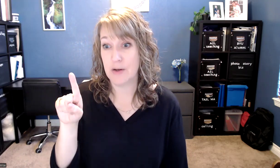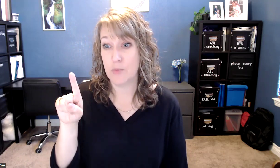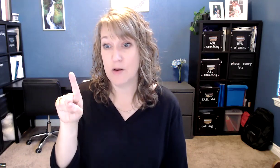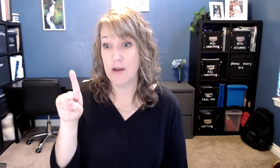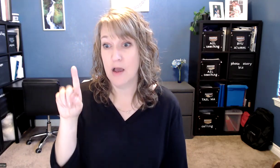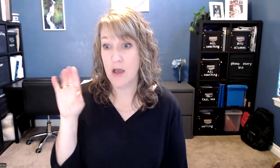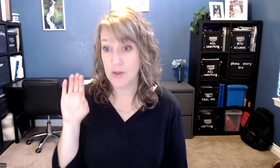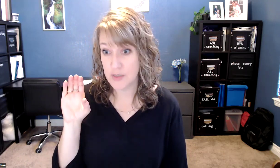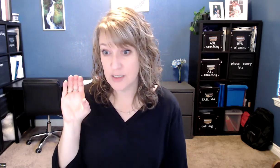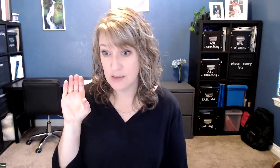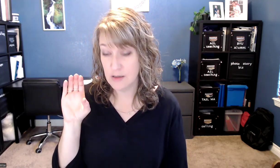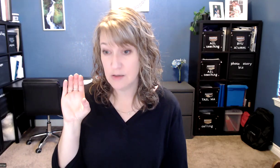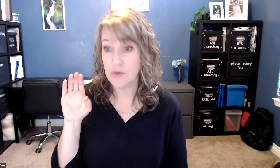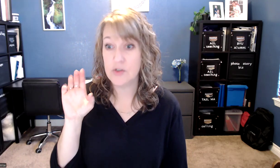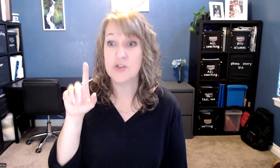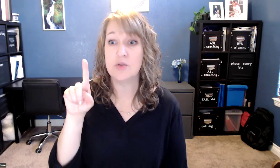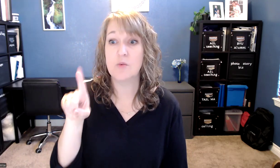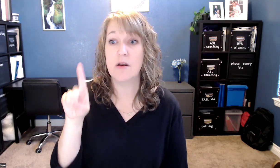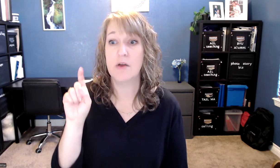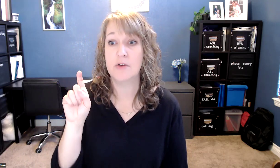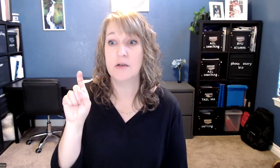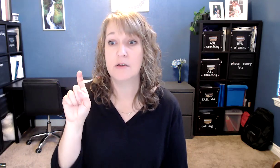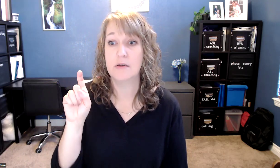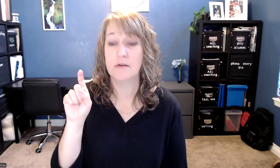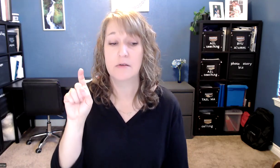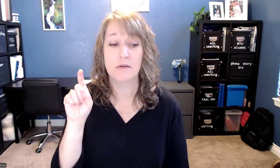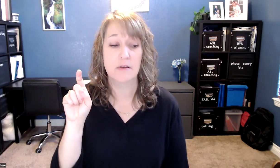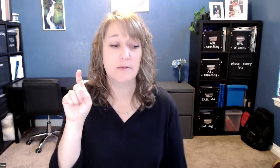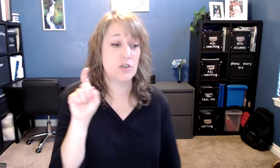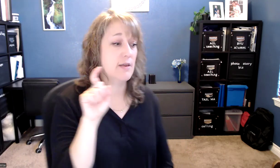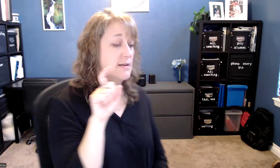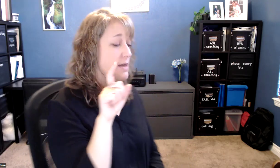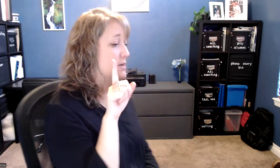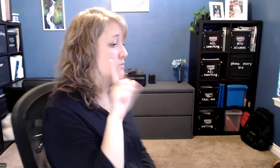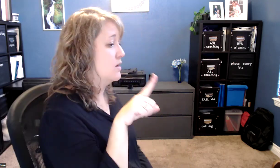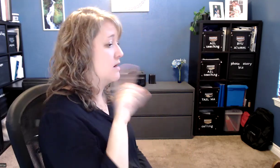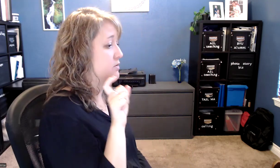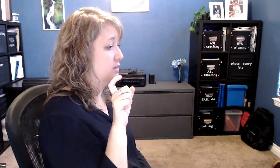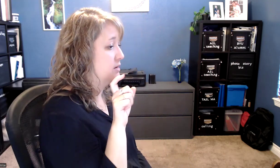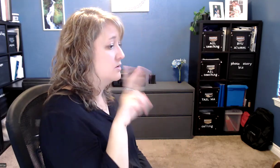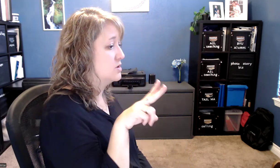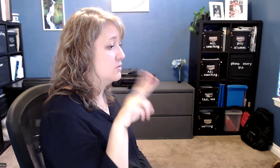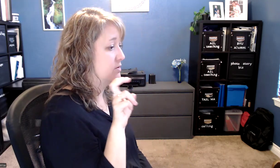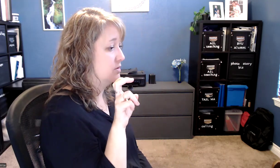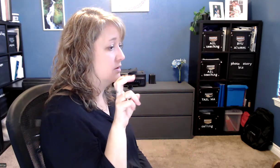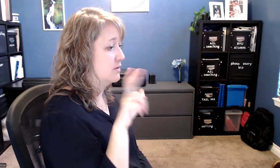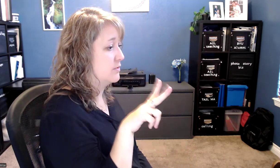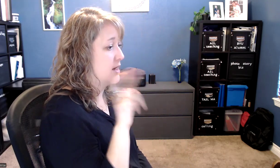signing 100, you could just do 100. Let me show you that sideways. 100, 200,